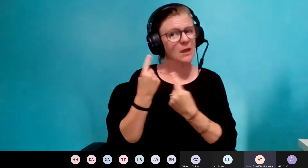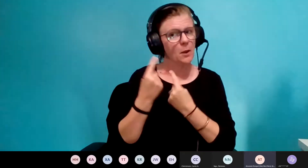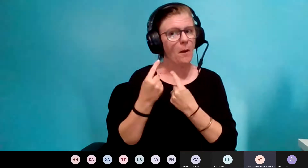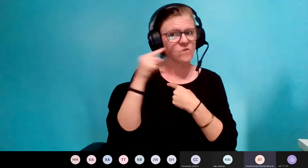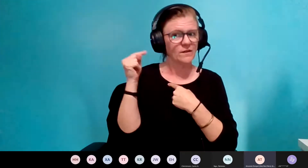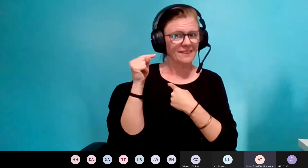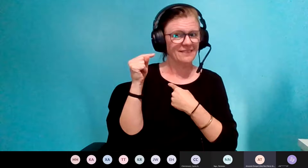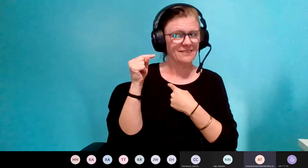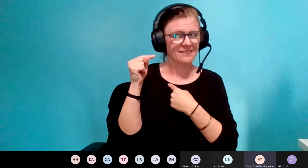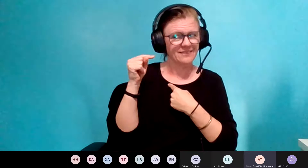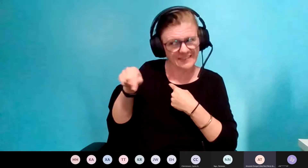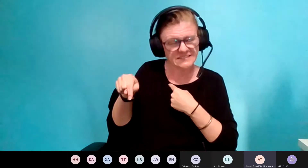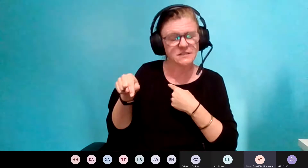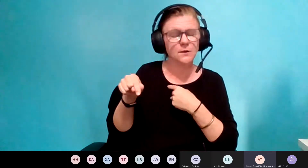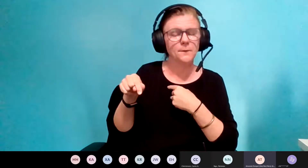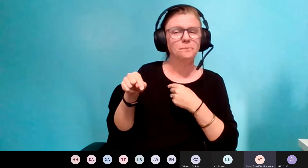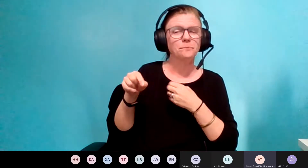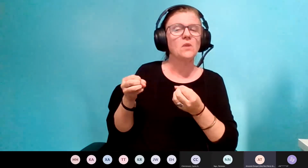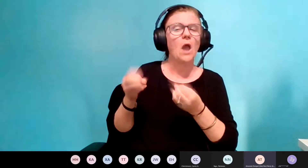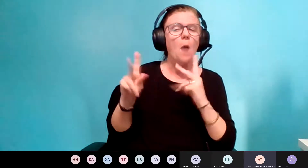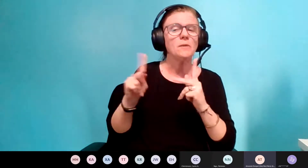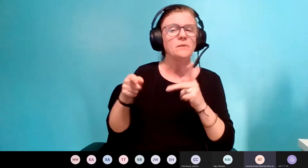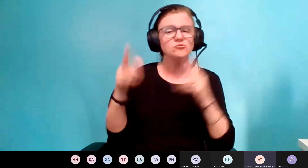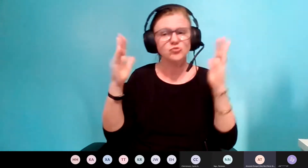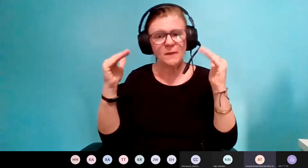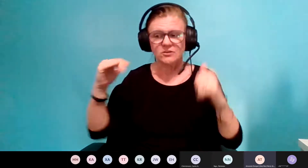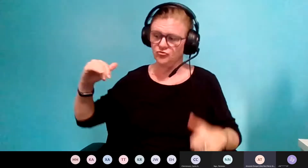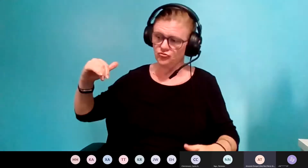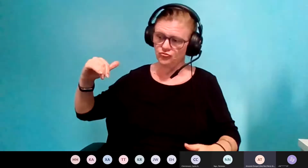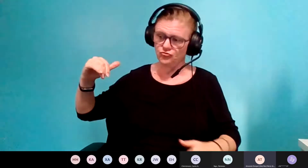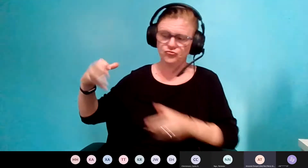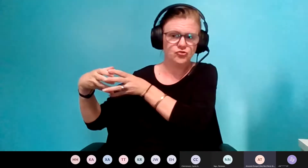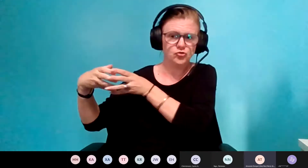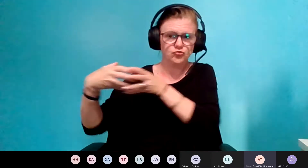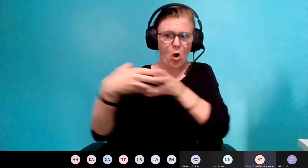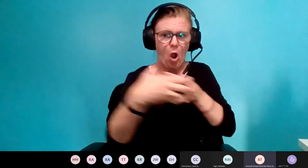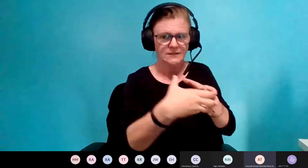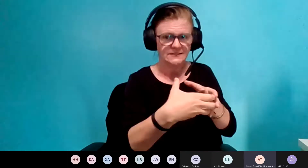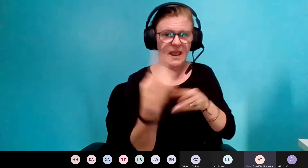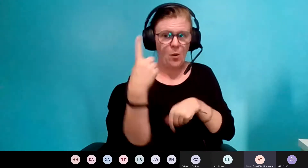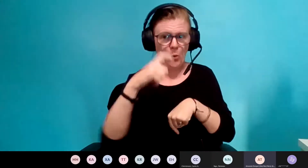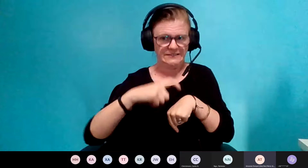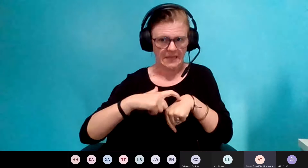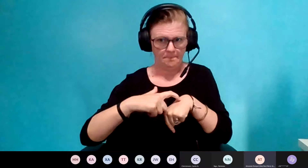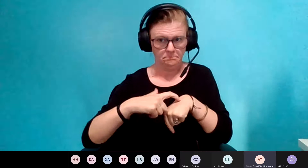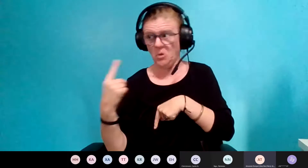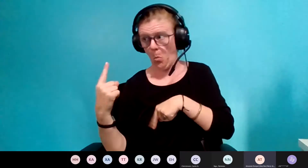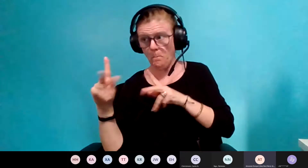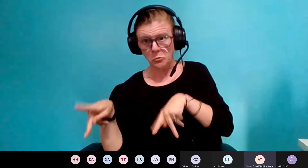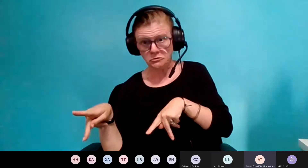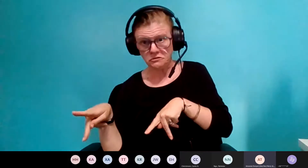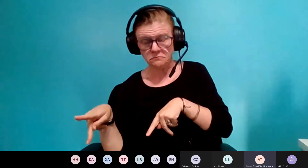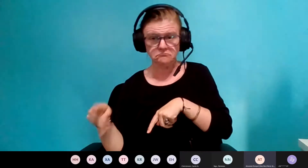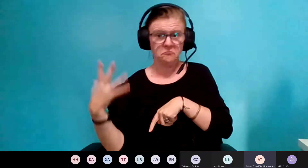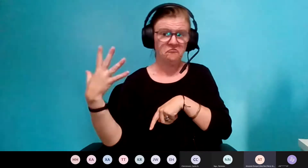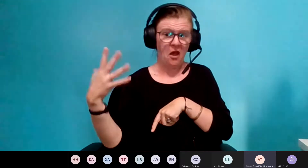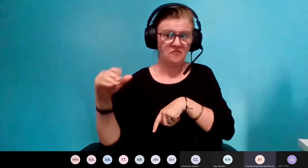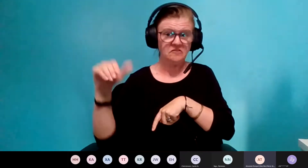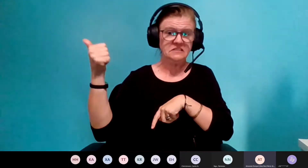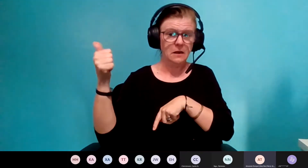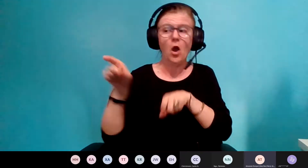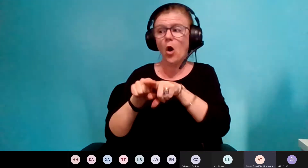is how many people do you expect to cross at any given time? And then also design